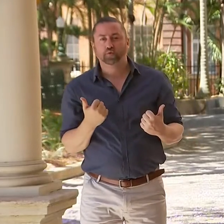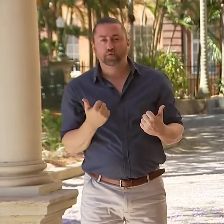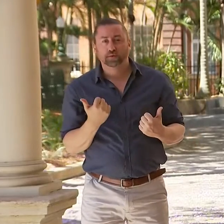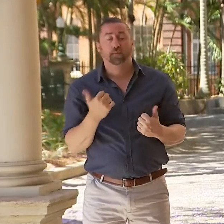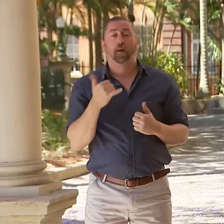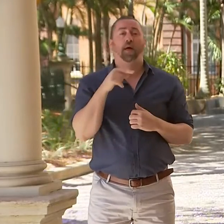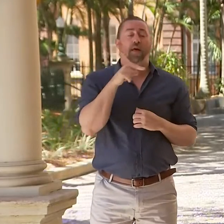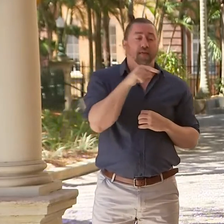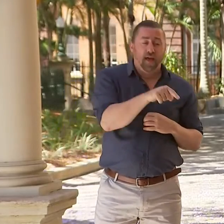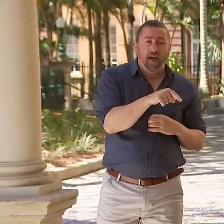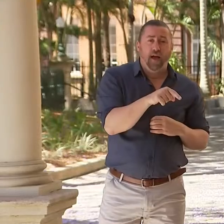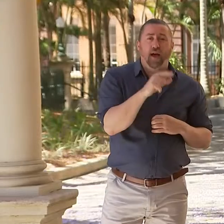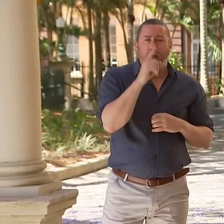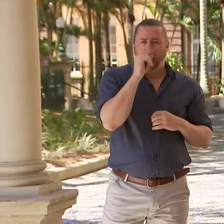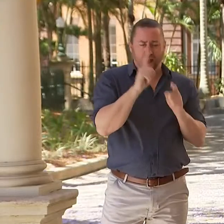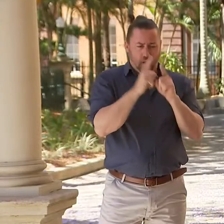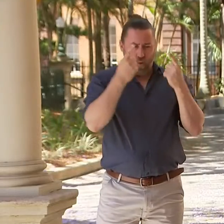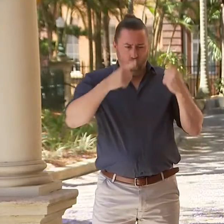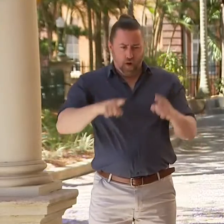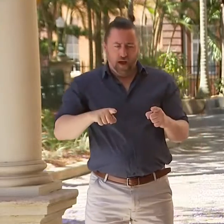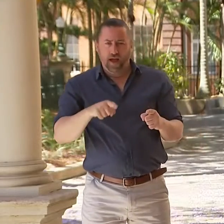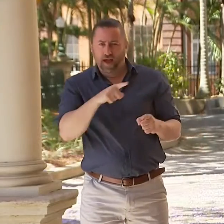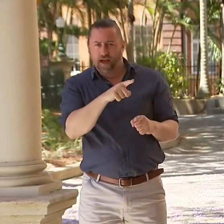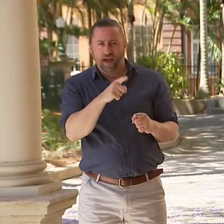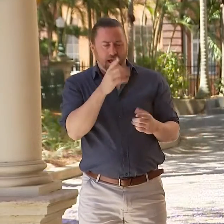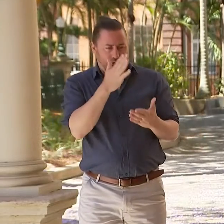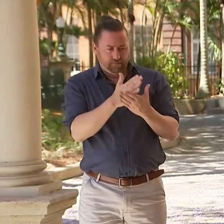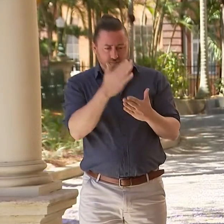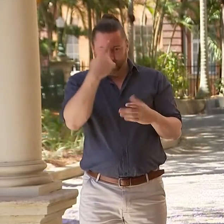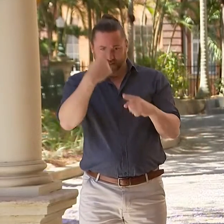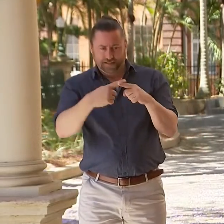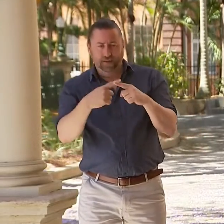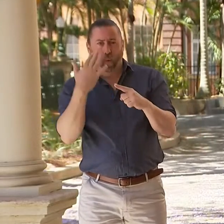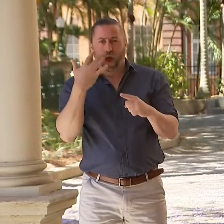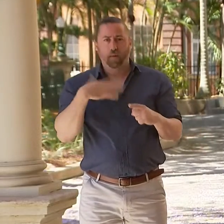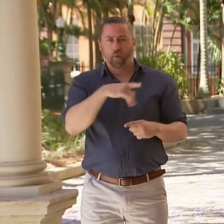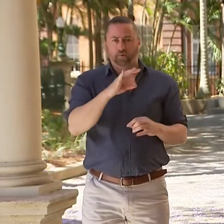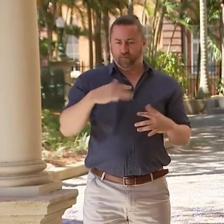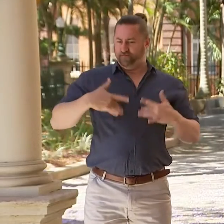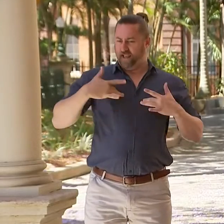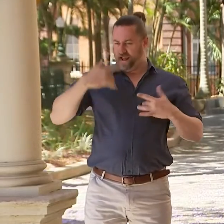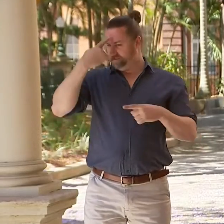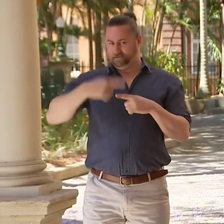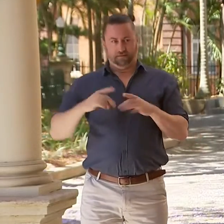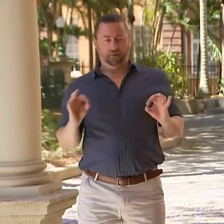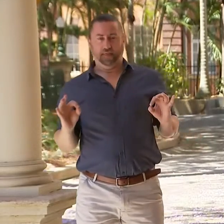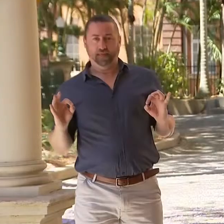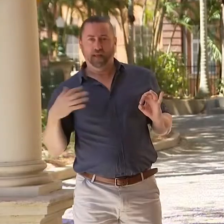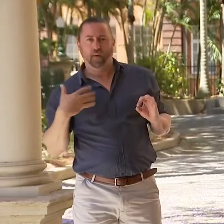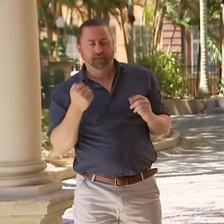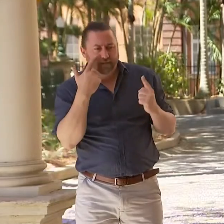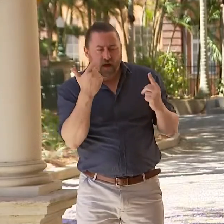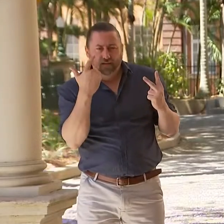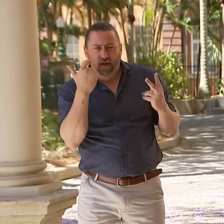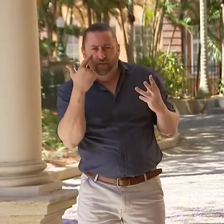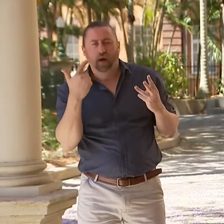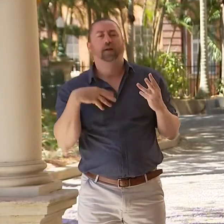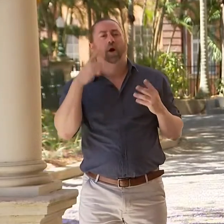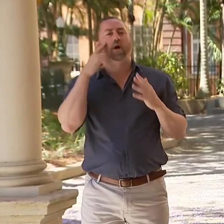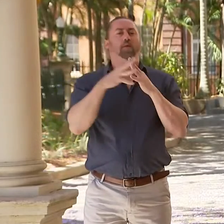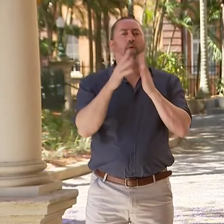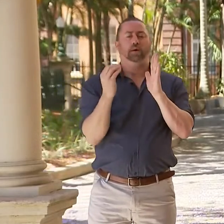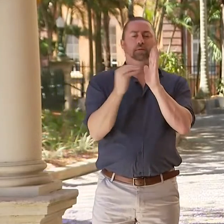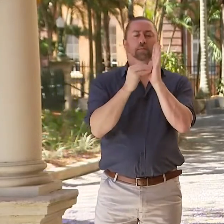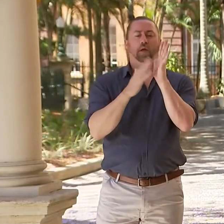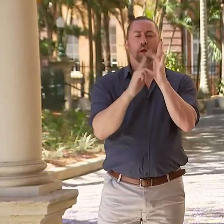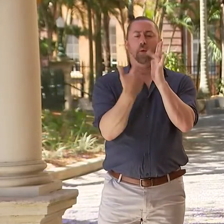can lead to problems working out when someone's been infectious. So we just went through, because we got some other information that suggested he might